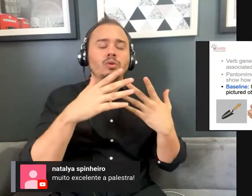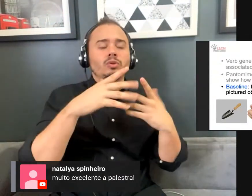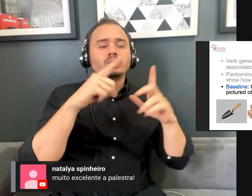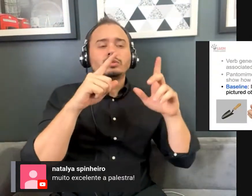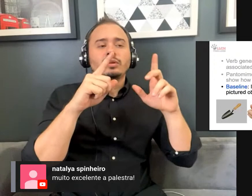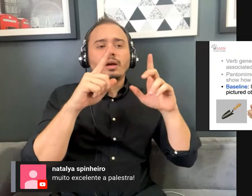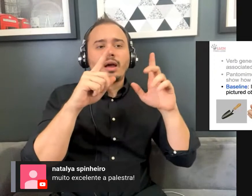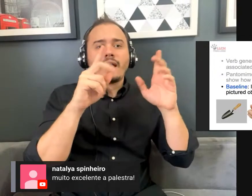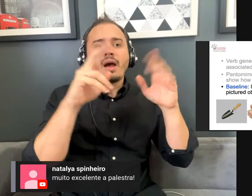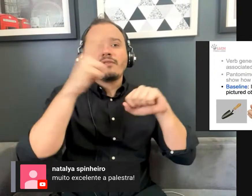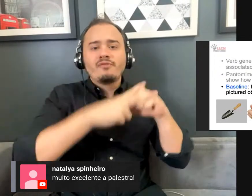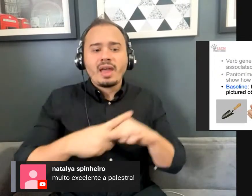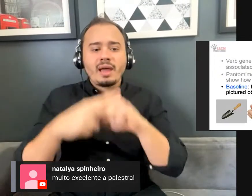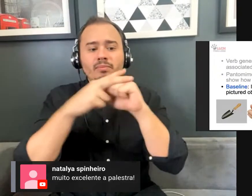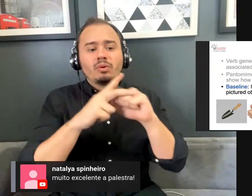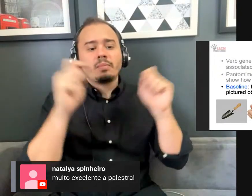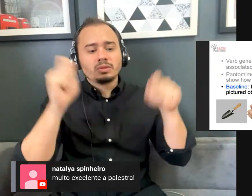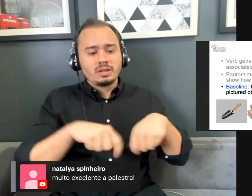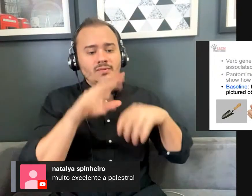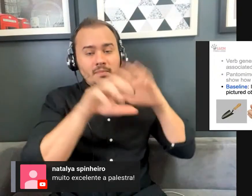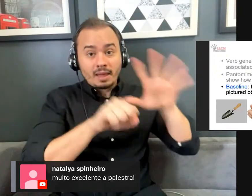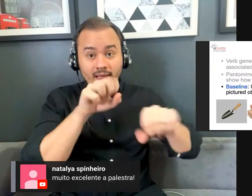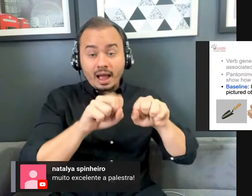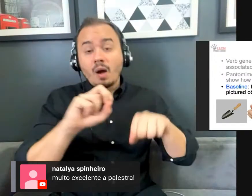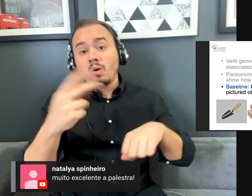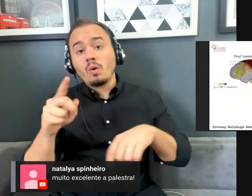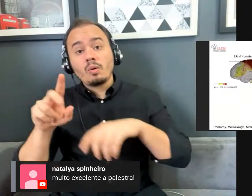pantomime production and sign production.